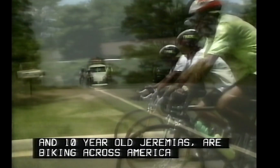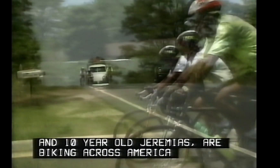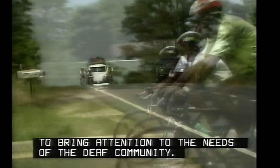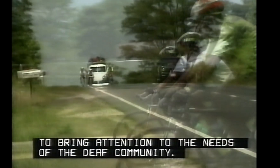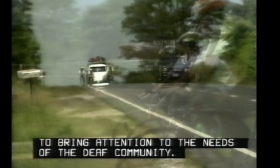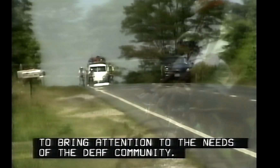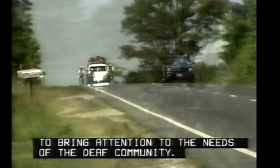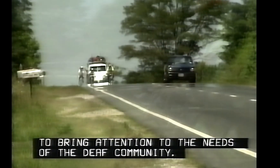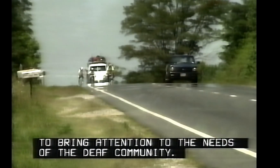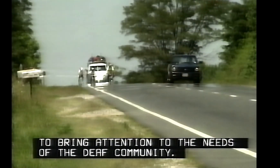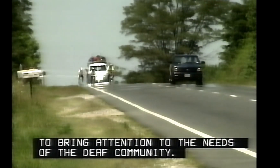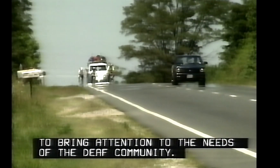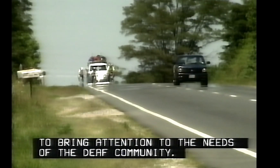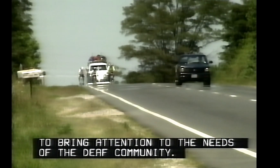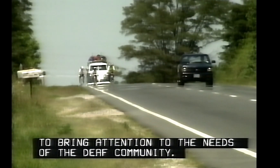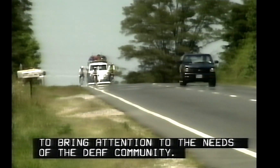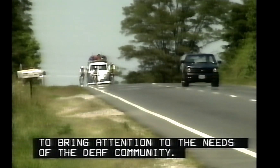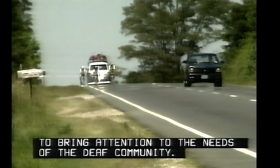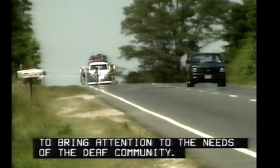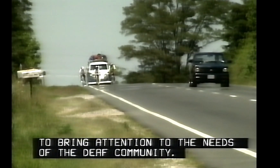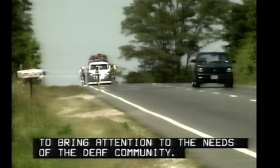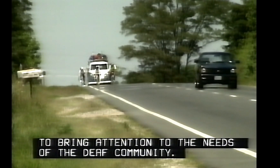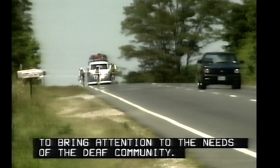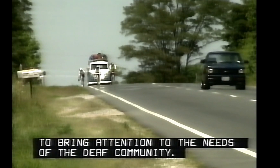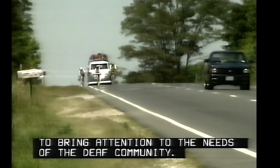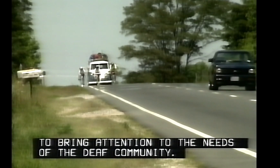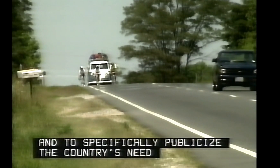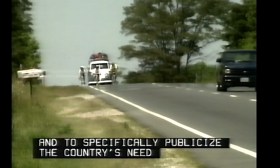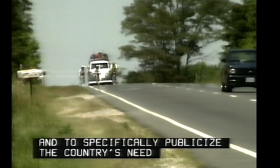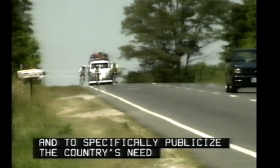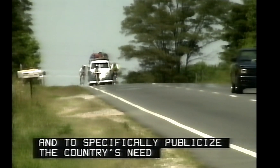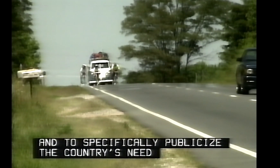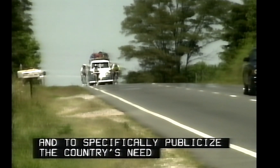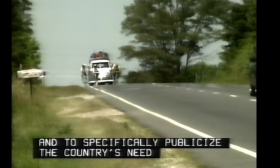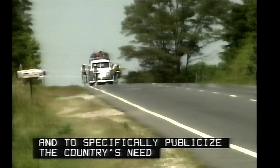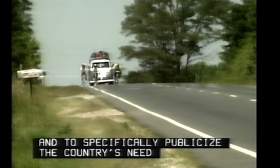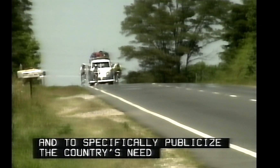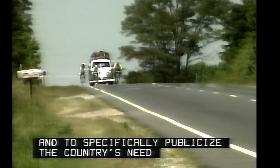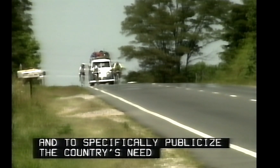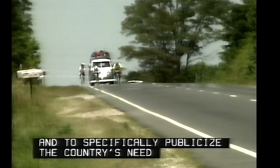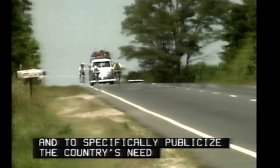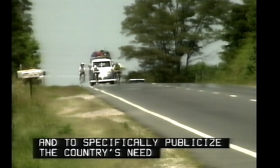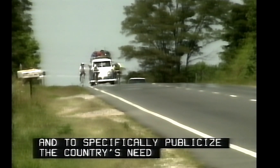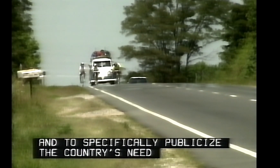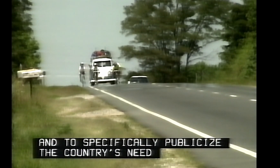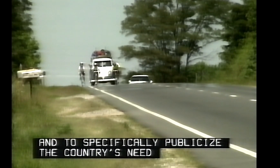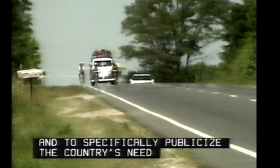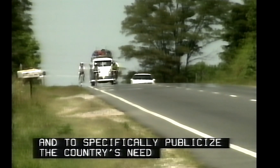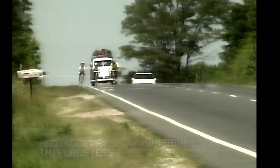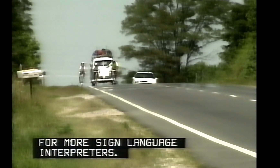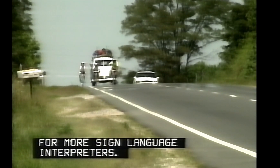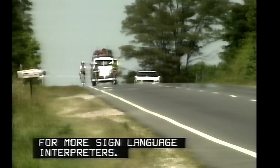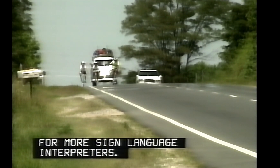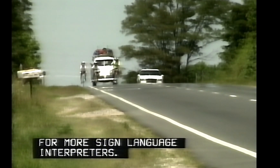This next clip shows how a deaf family rolled up its sleeves and cycled halfway around America on a sponsored bike